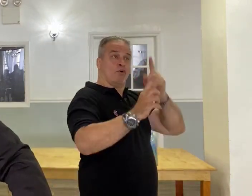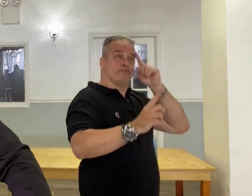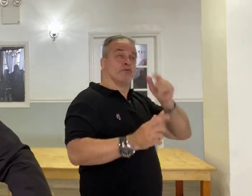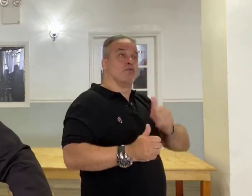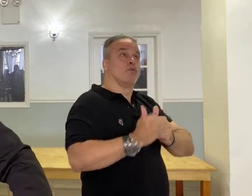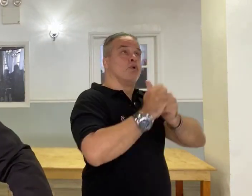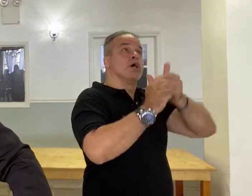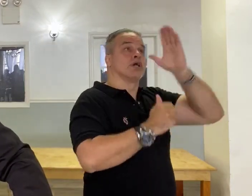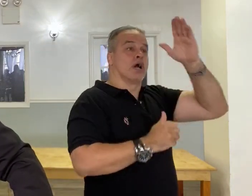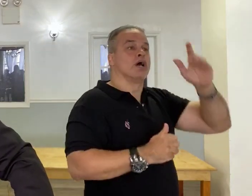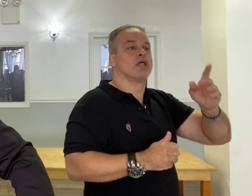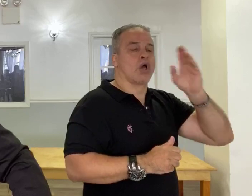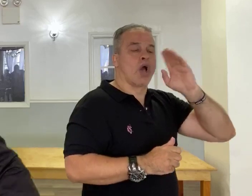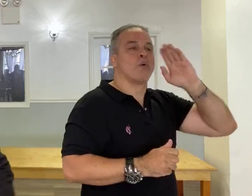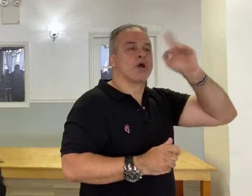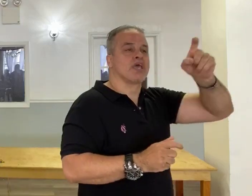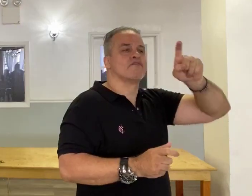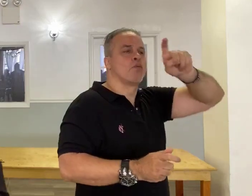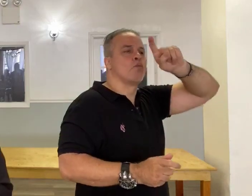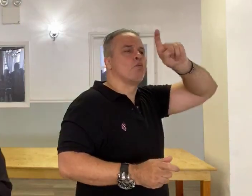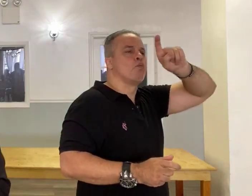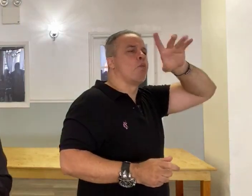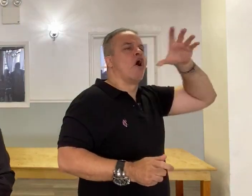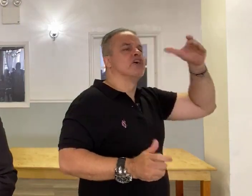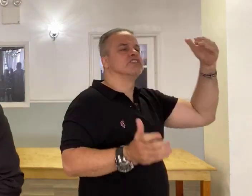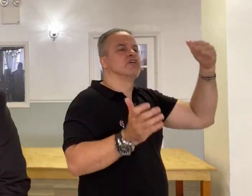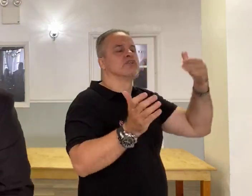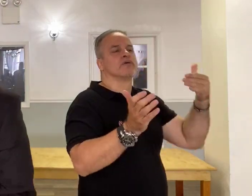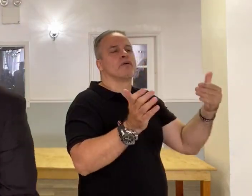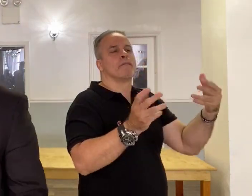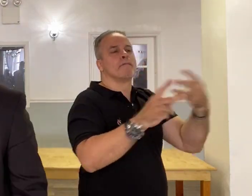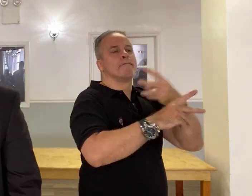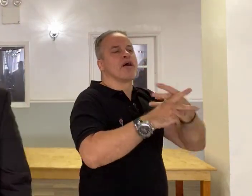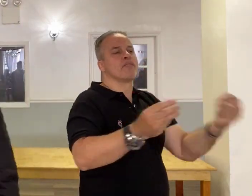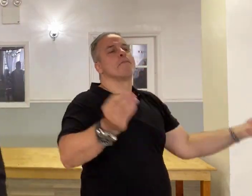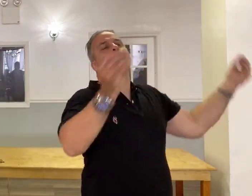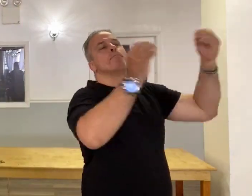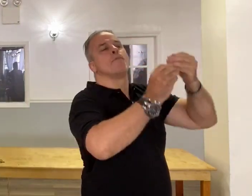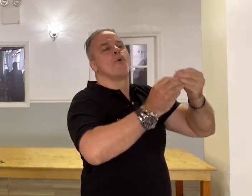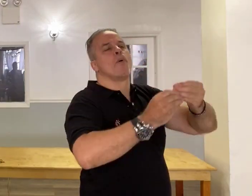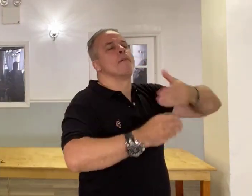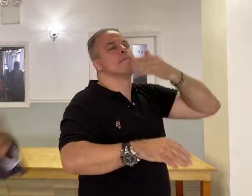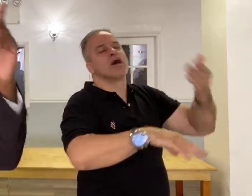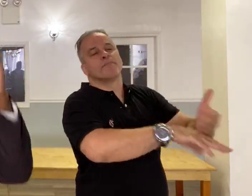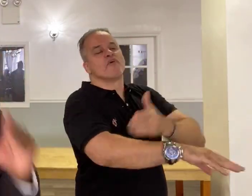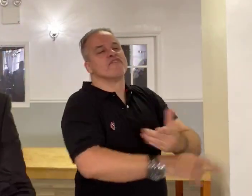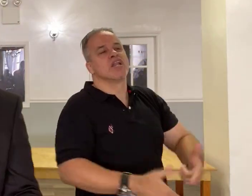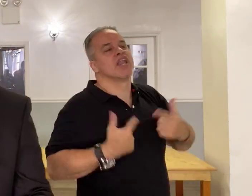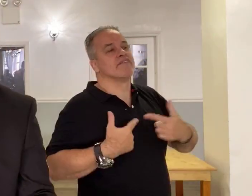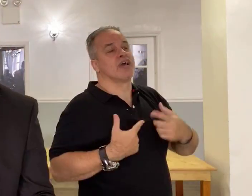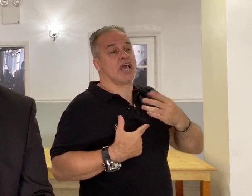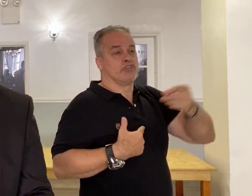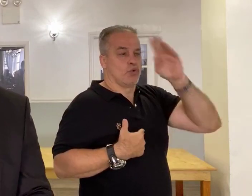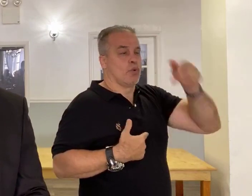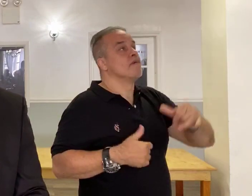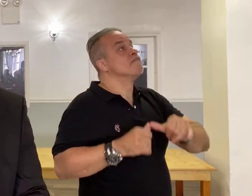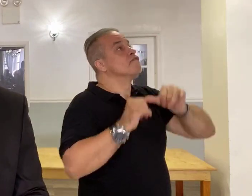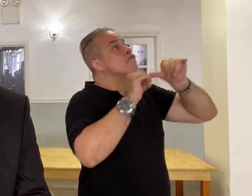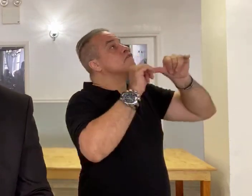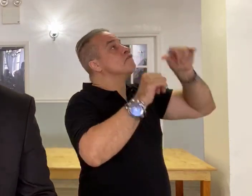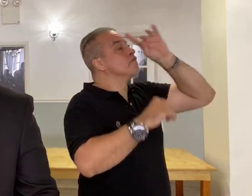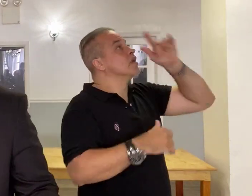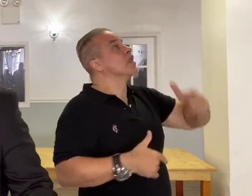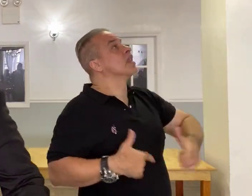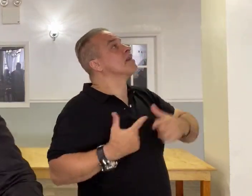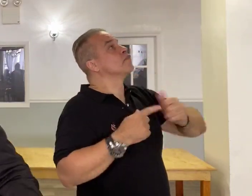shall receive an hundredfold, and shall inherit everlasting life. There's one word I want to just pick out of all of